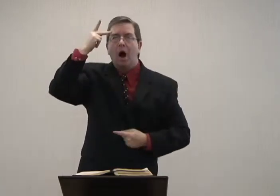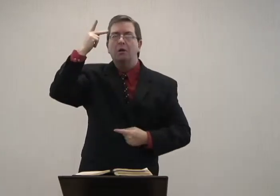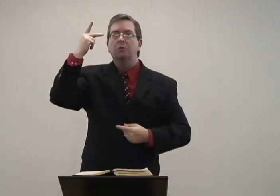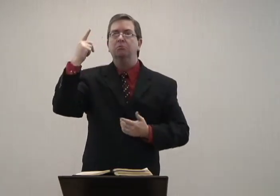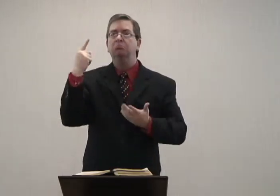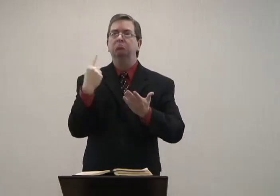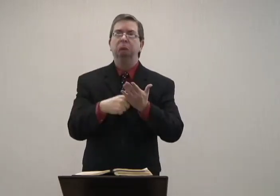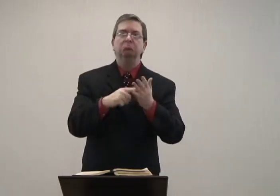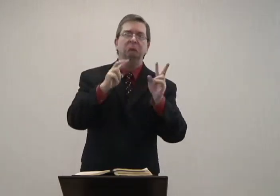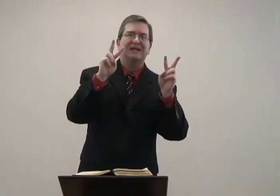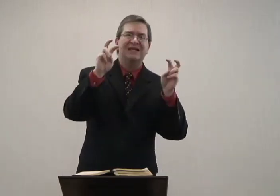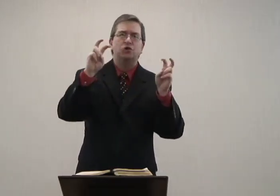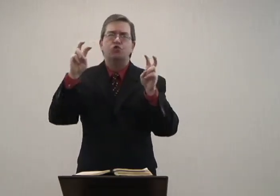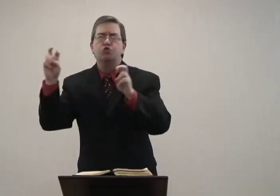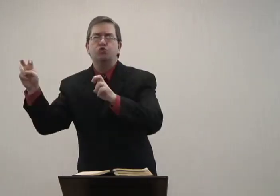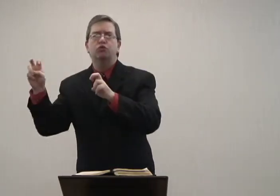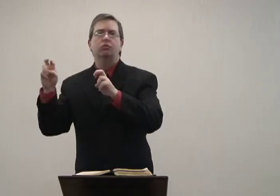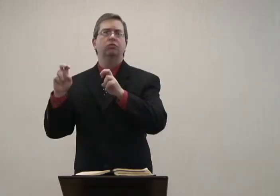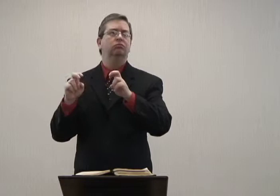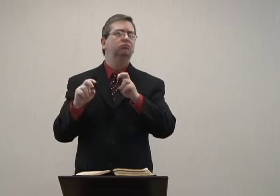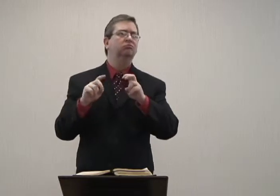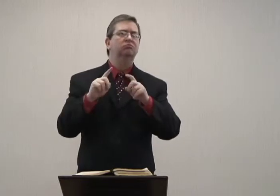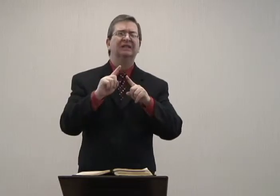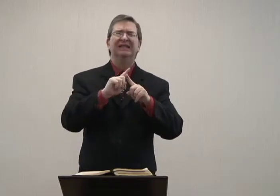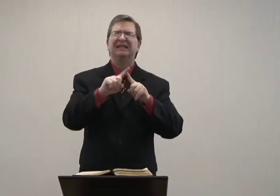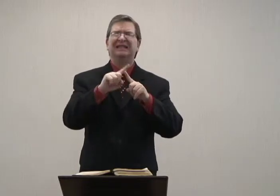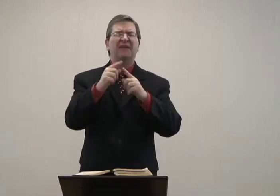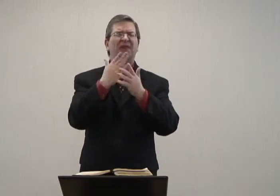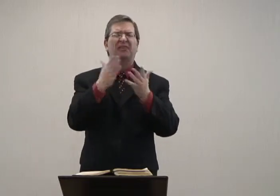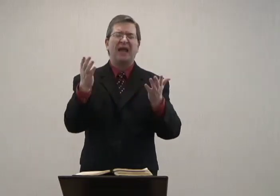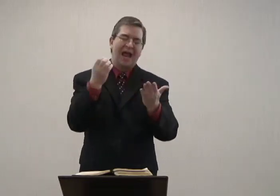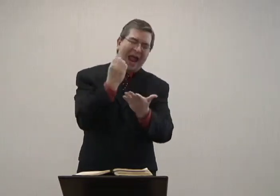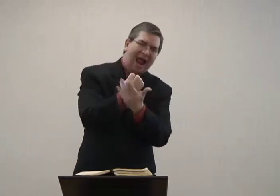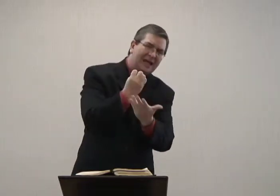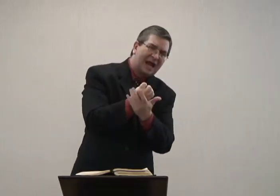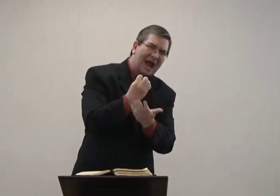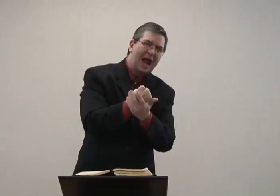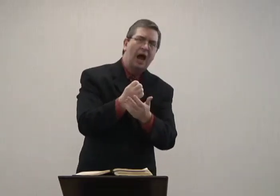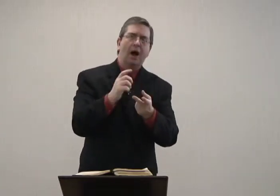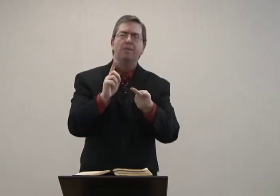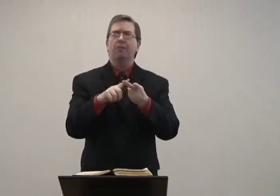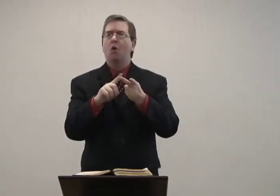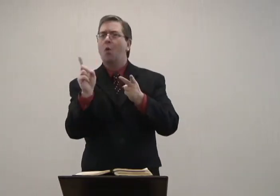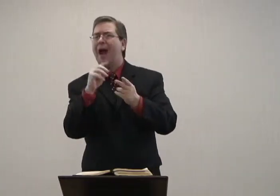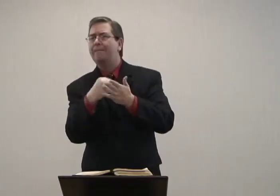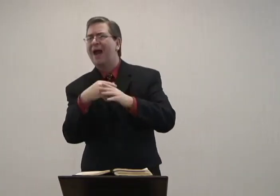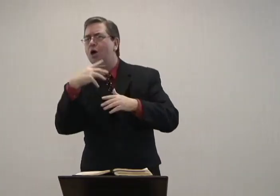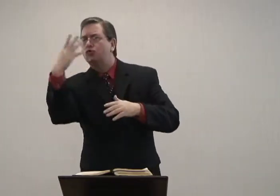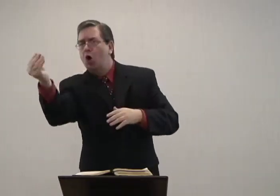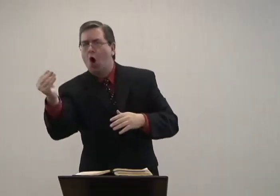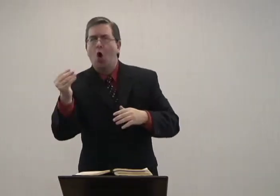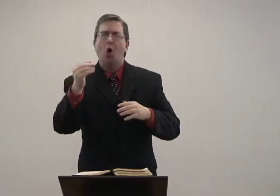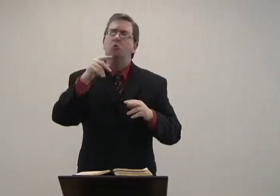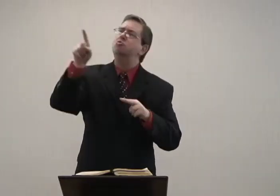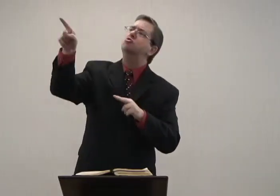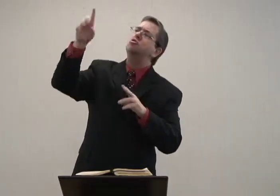I know America always arguing politics and different things, economy, where's the money